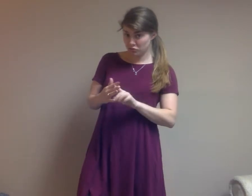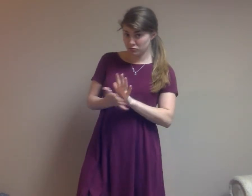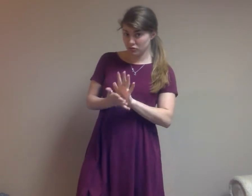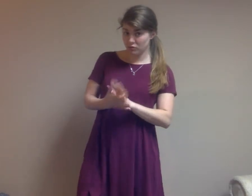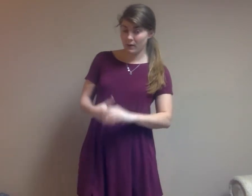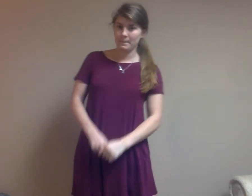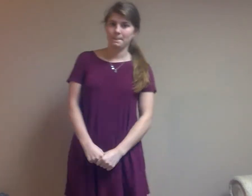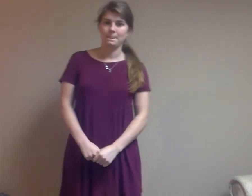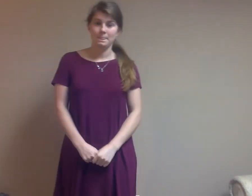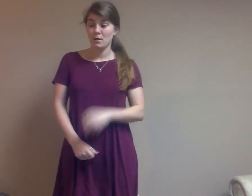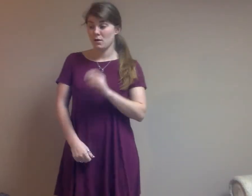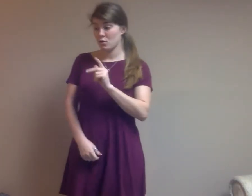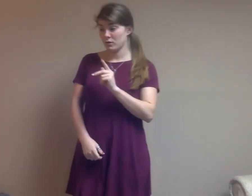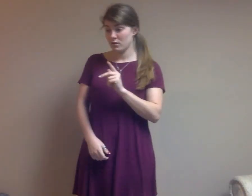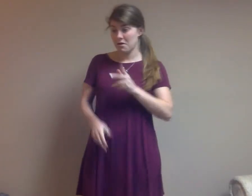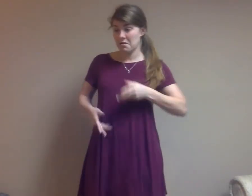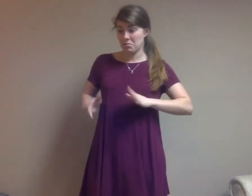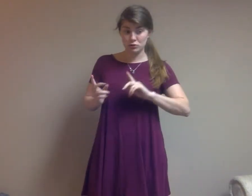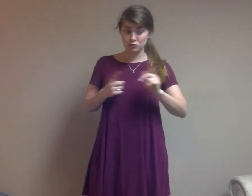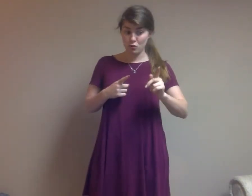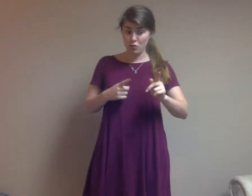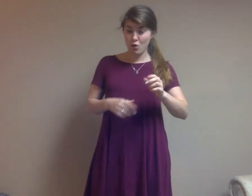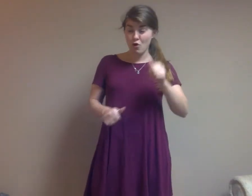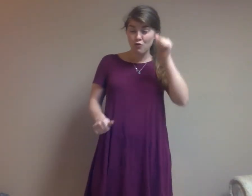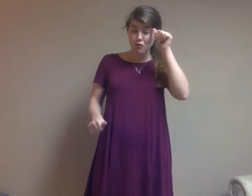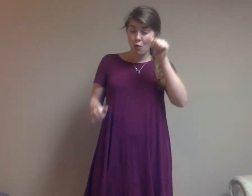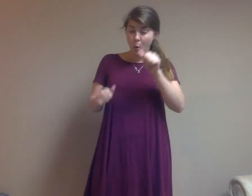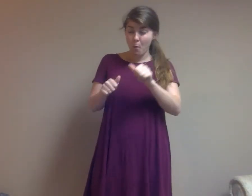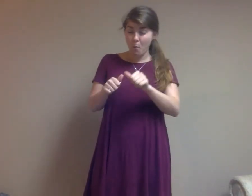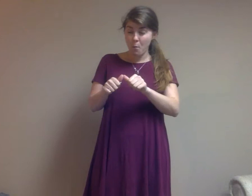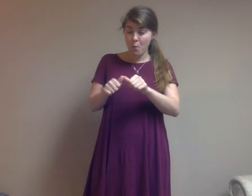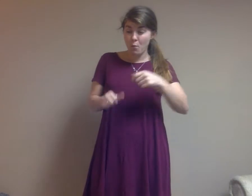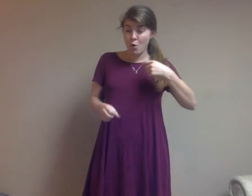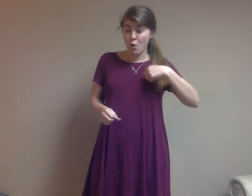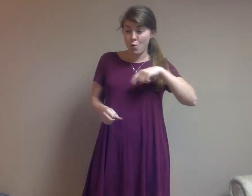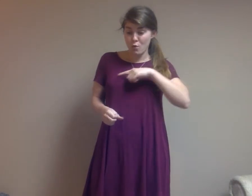Remember, we've all gained a really big family. We all watch for each other now.